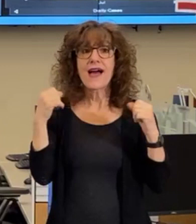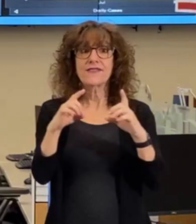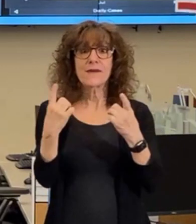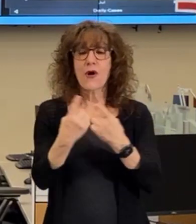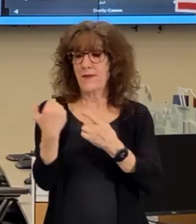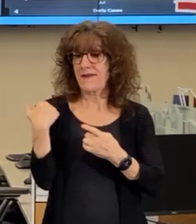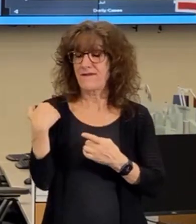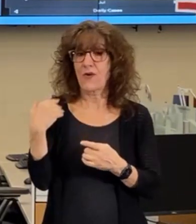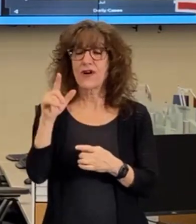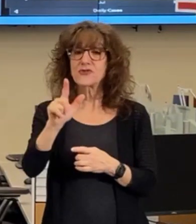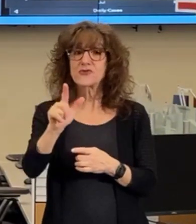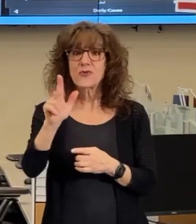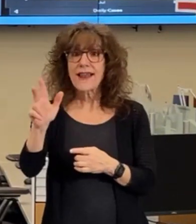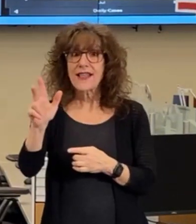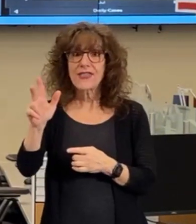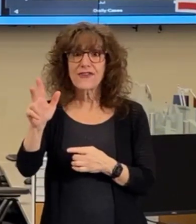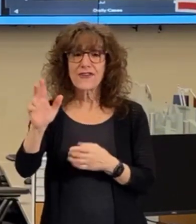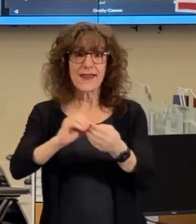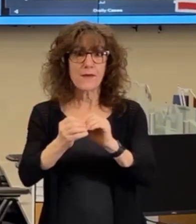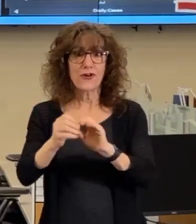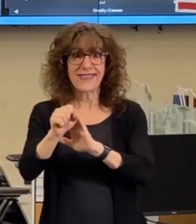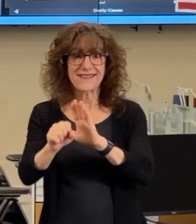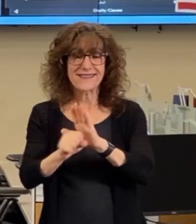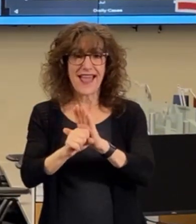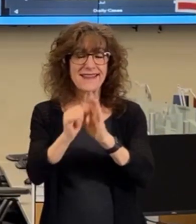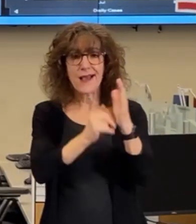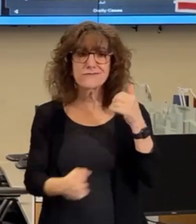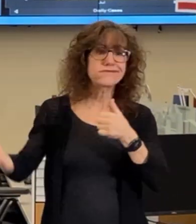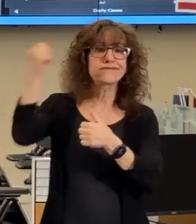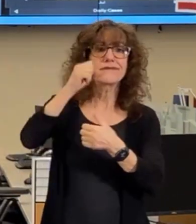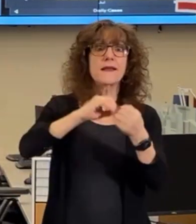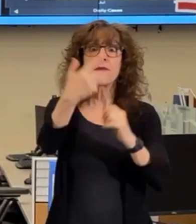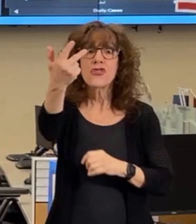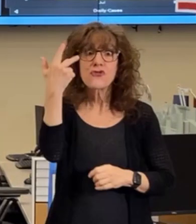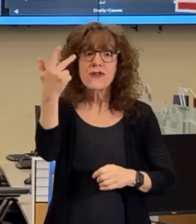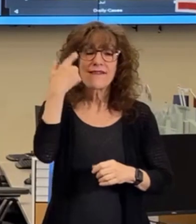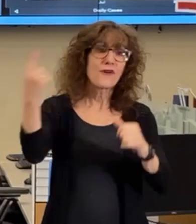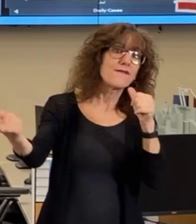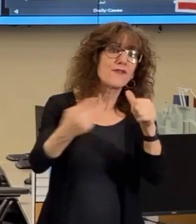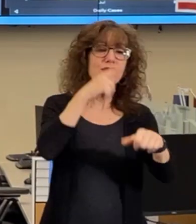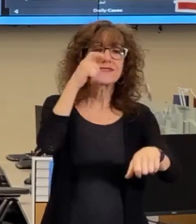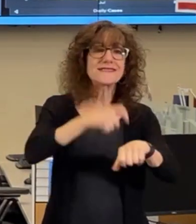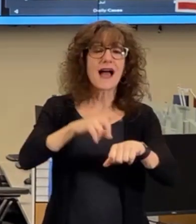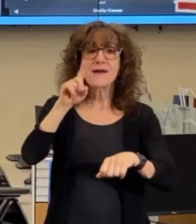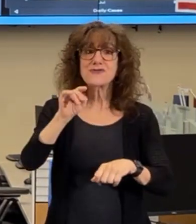from 23rd in the state to number 3 in the state for first dose